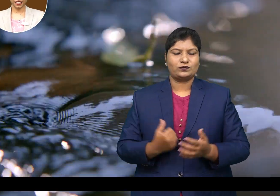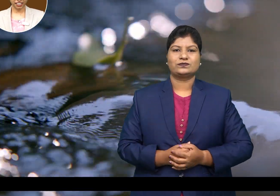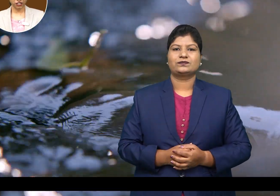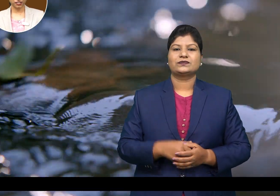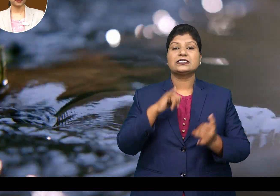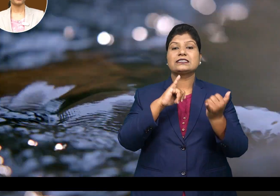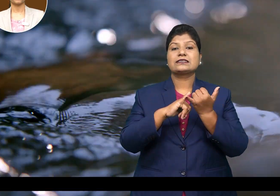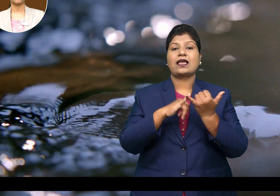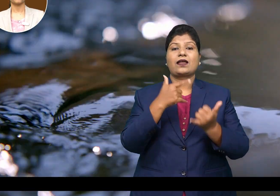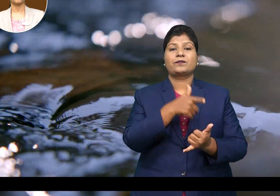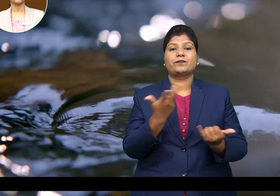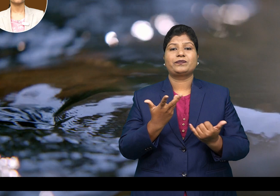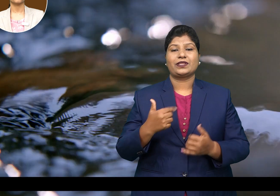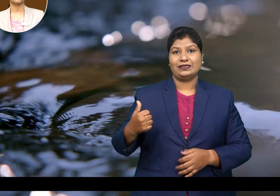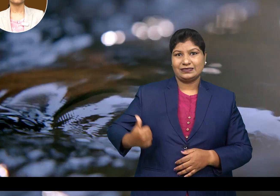Sanitation.